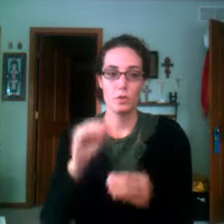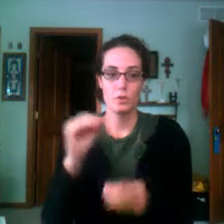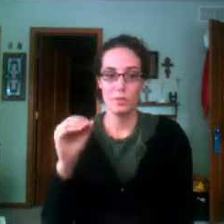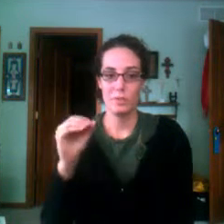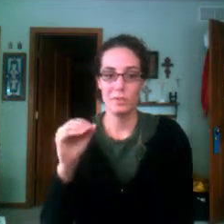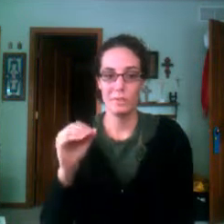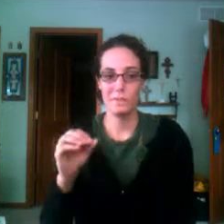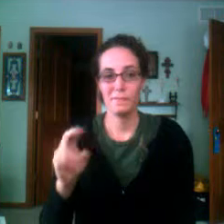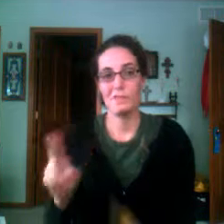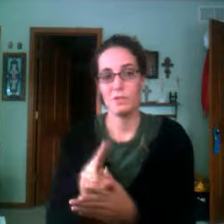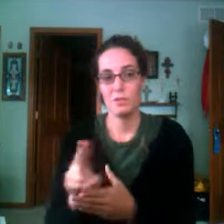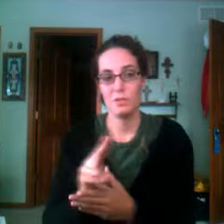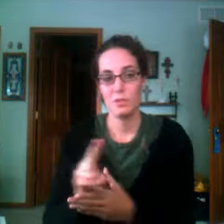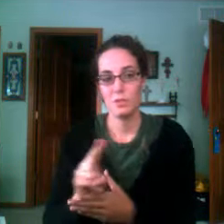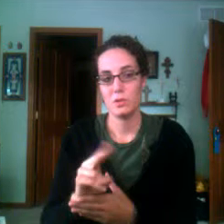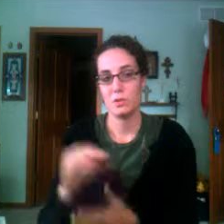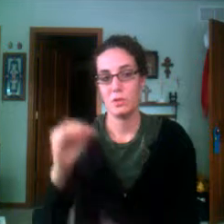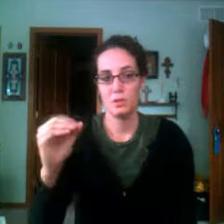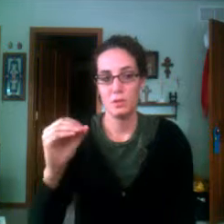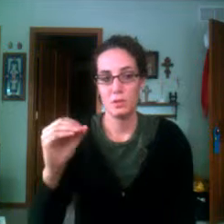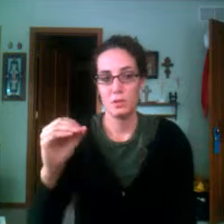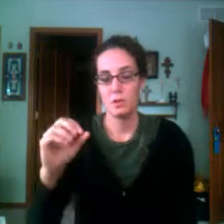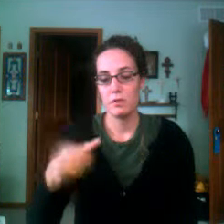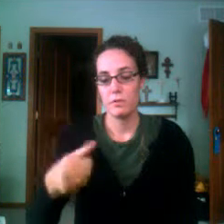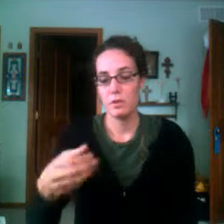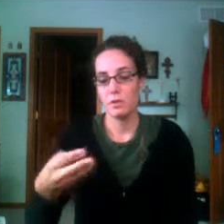some natural numbers like 10, 1, 0.